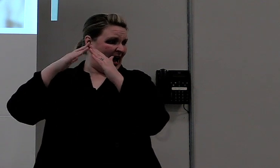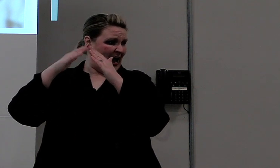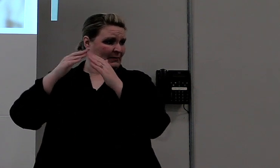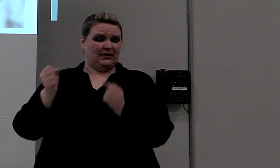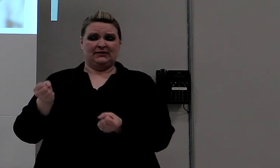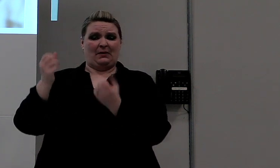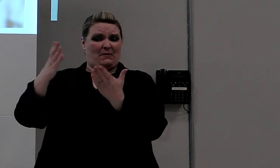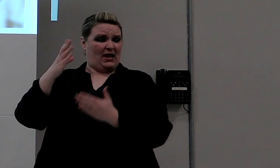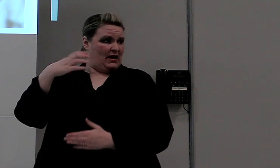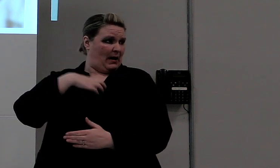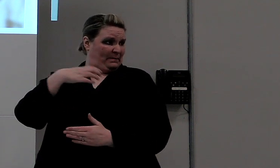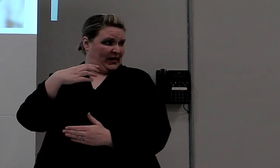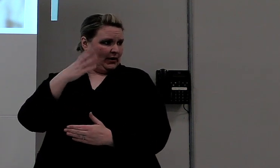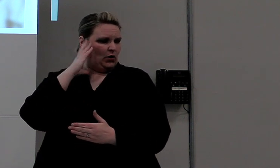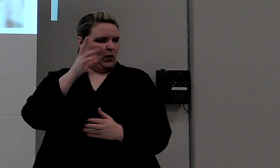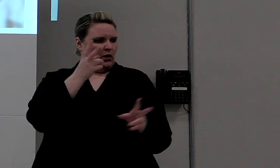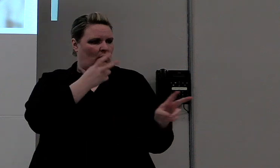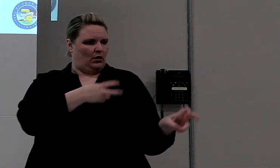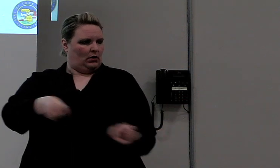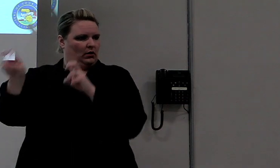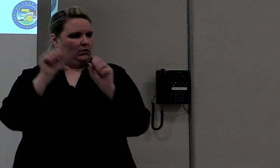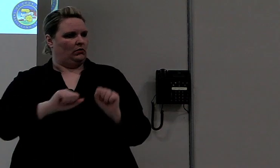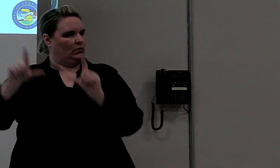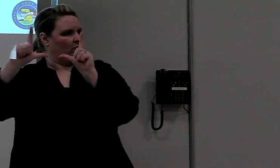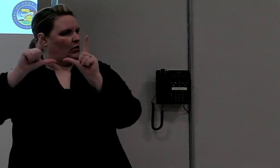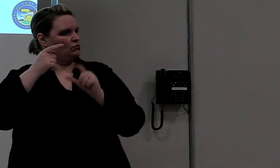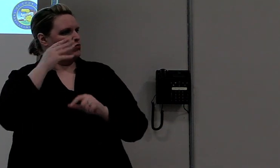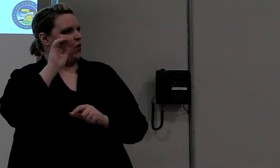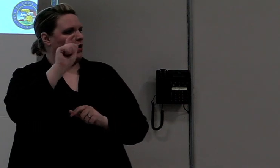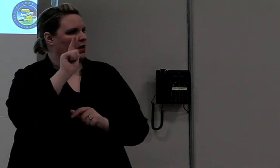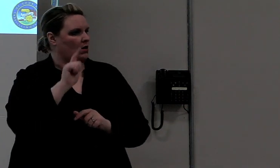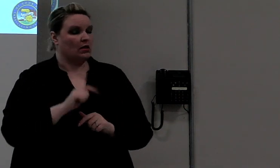Appeal, it'll take you into our portal.